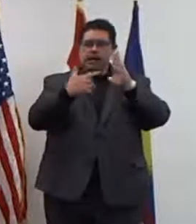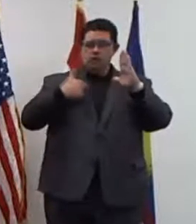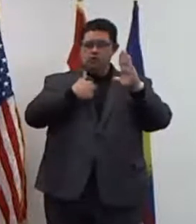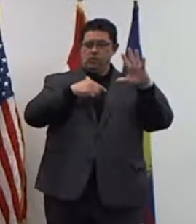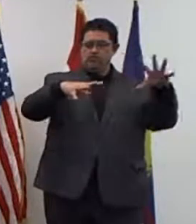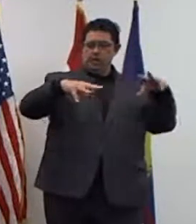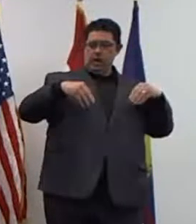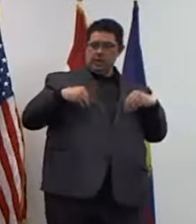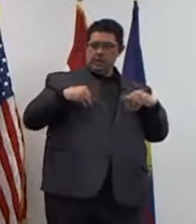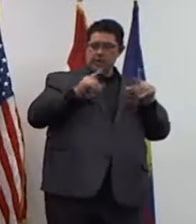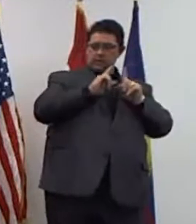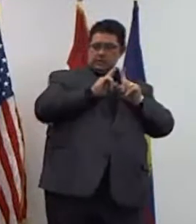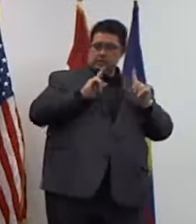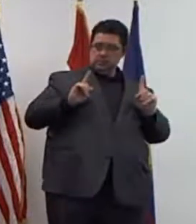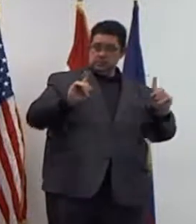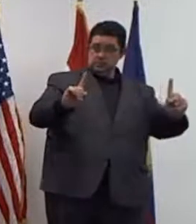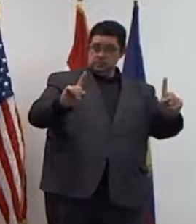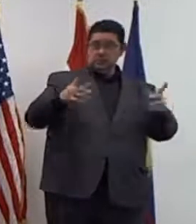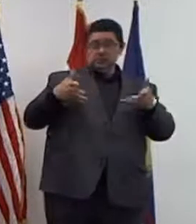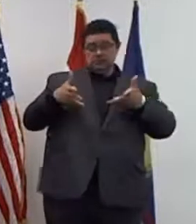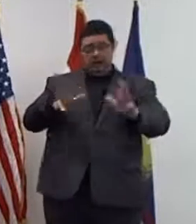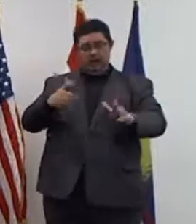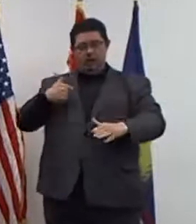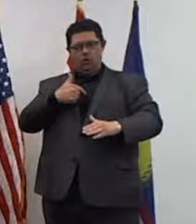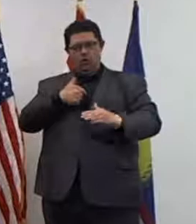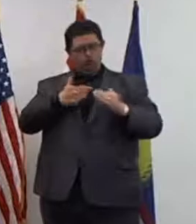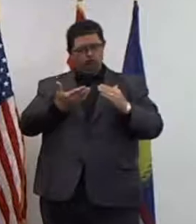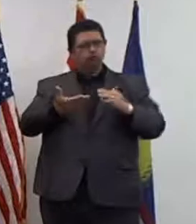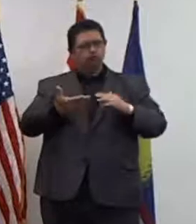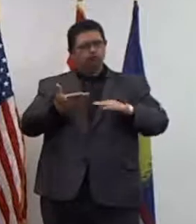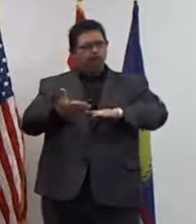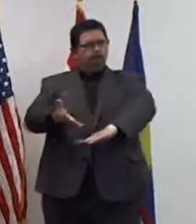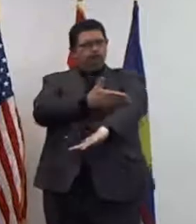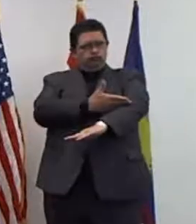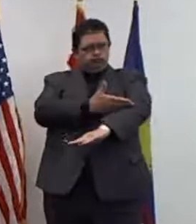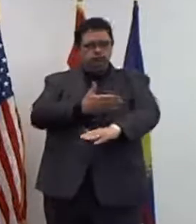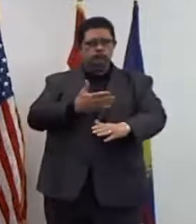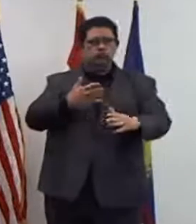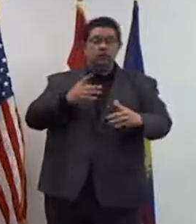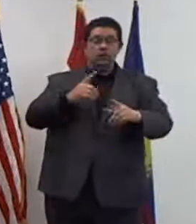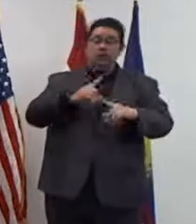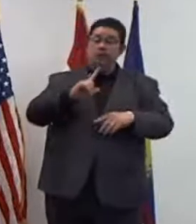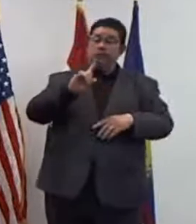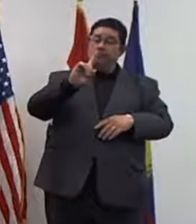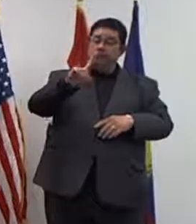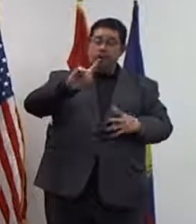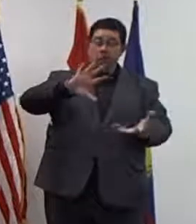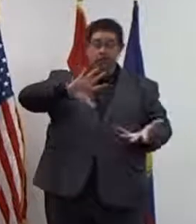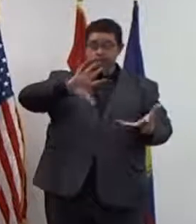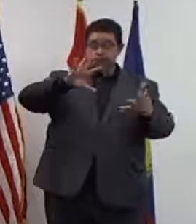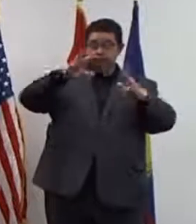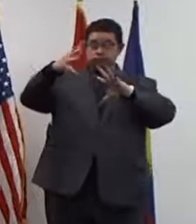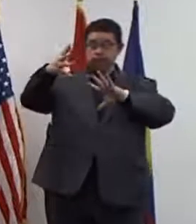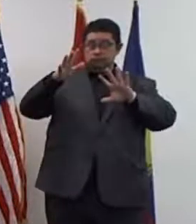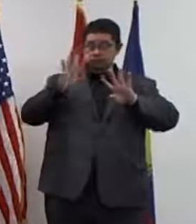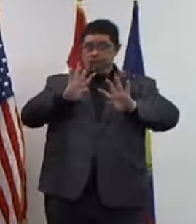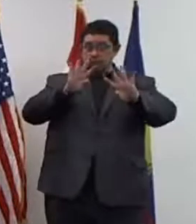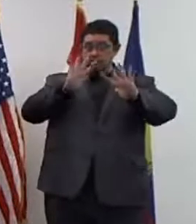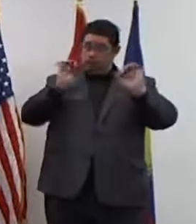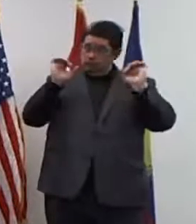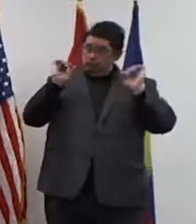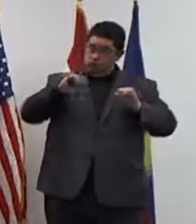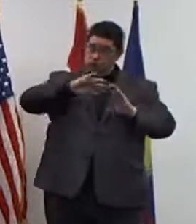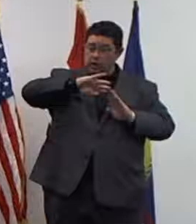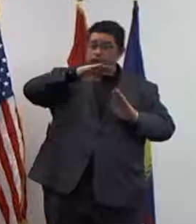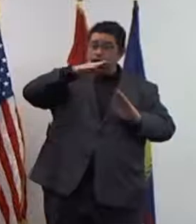allowed us to make significant progress. The unrest could, unfortunately, result in a bump in these numbers, and that's why I've